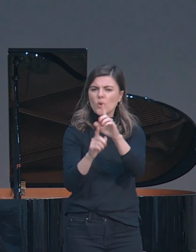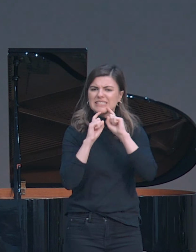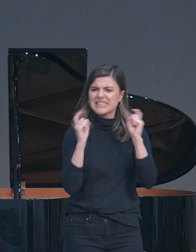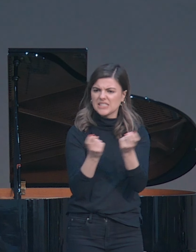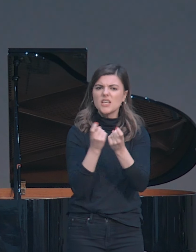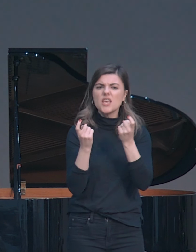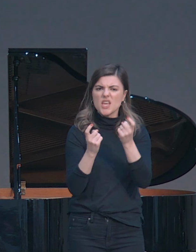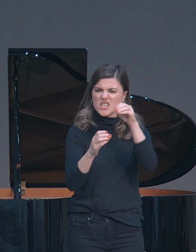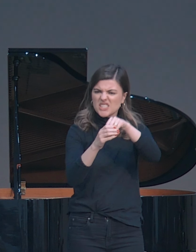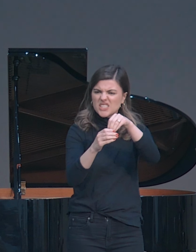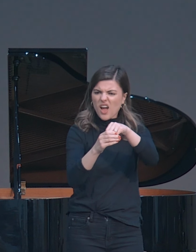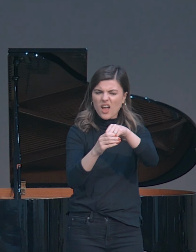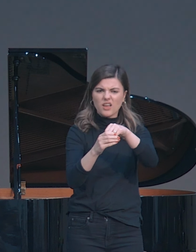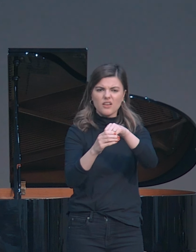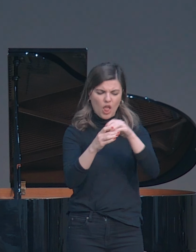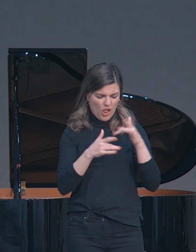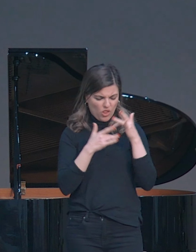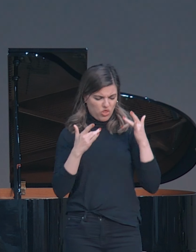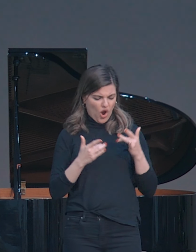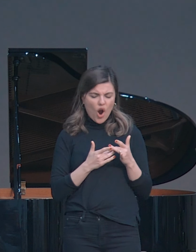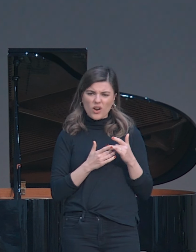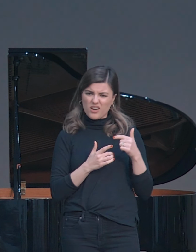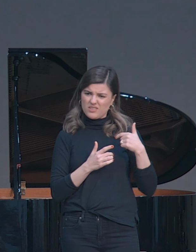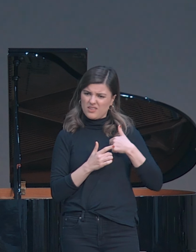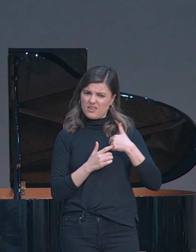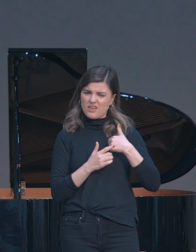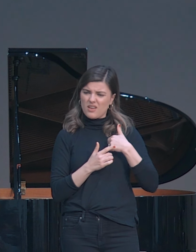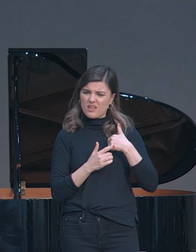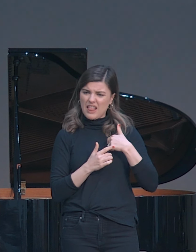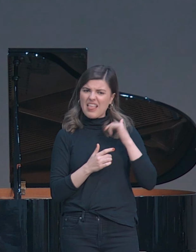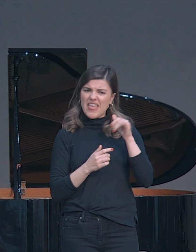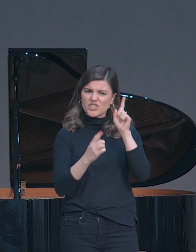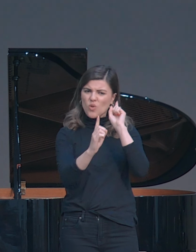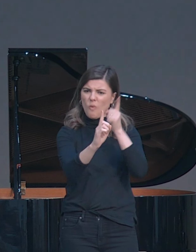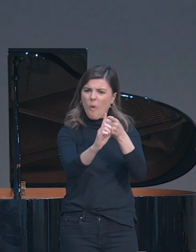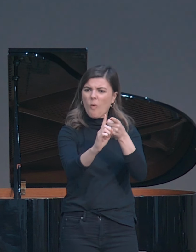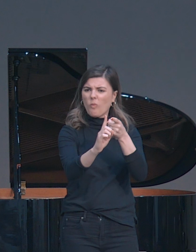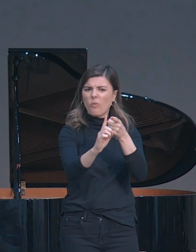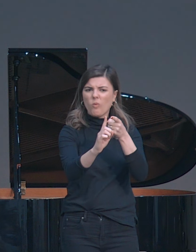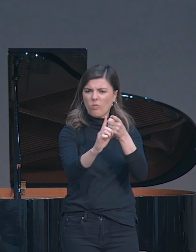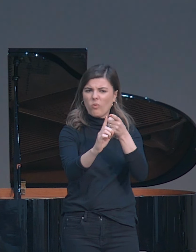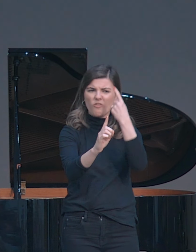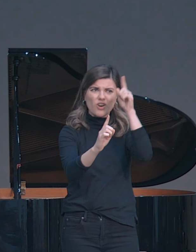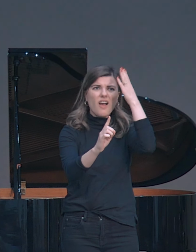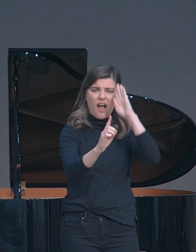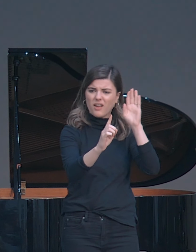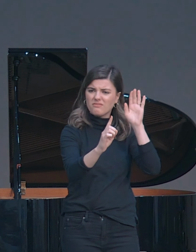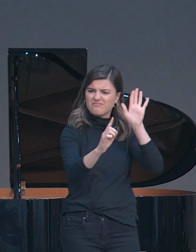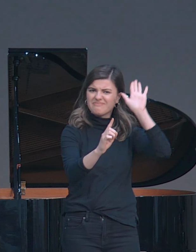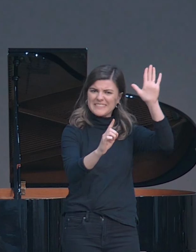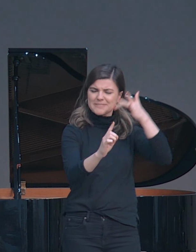within. The heart has always been the target for God.